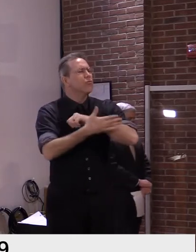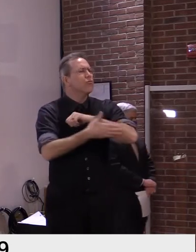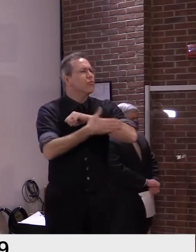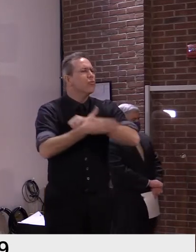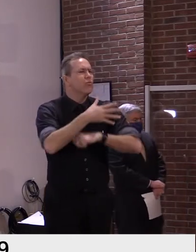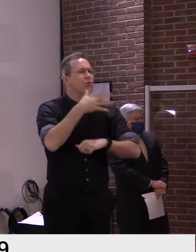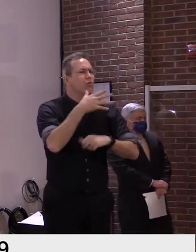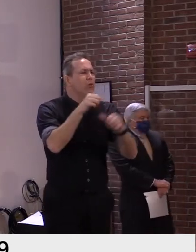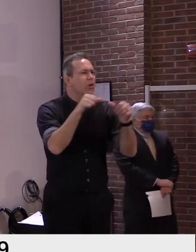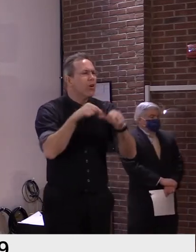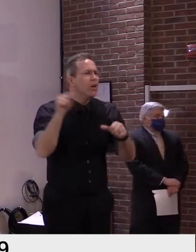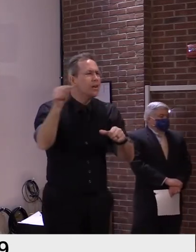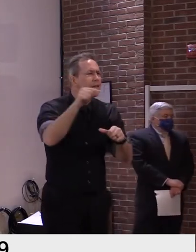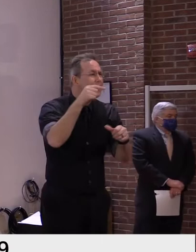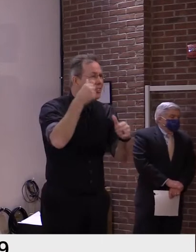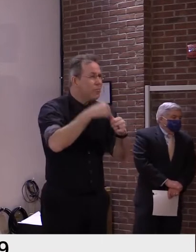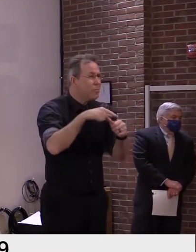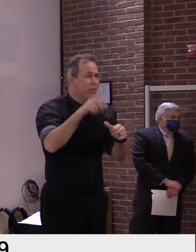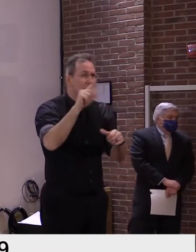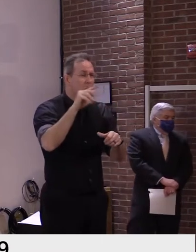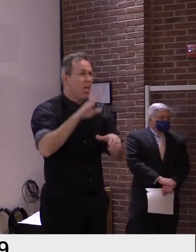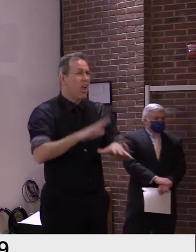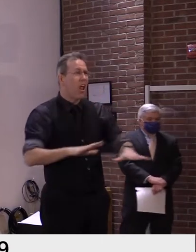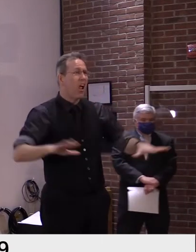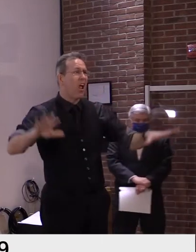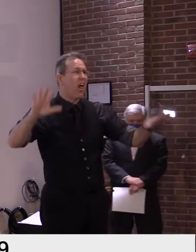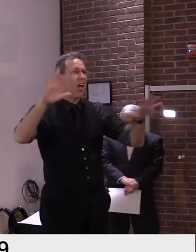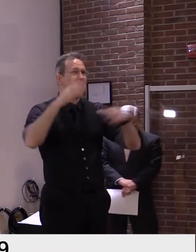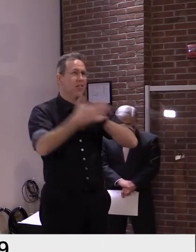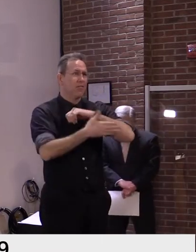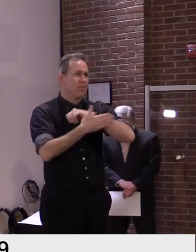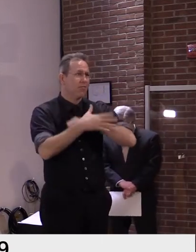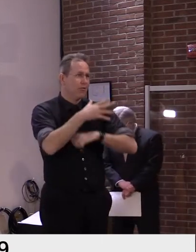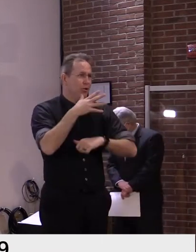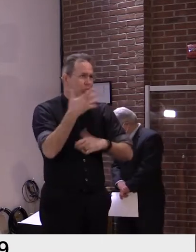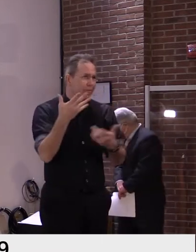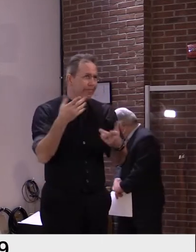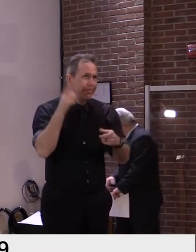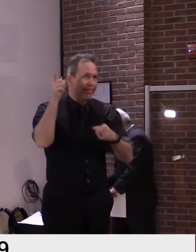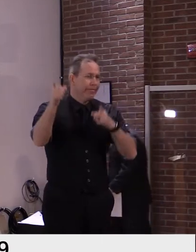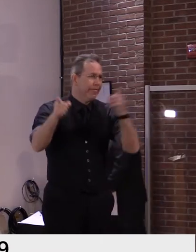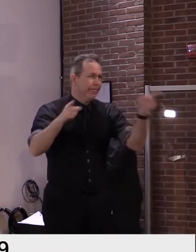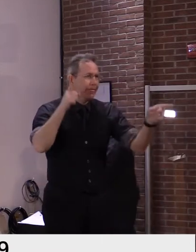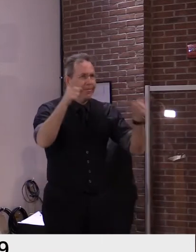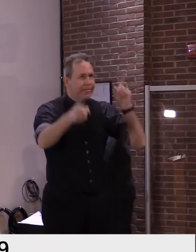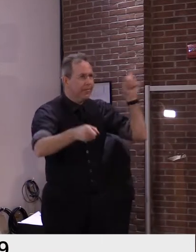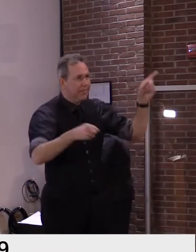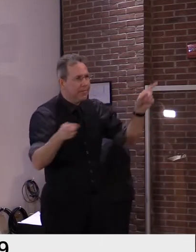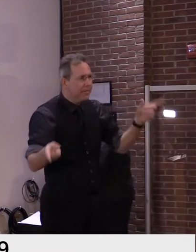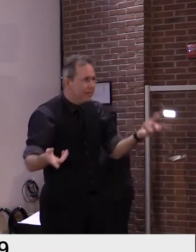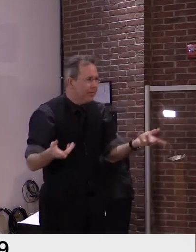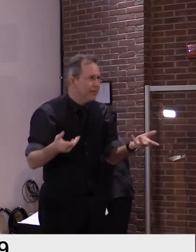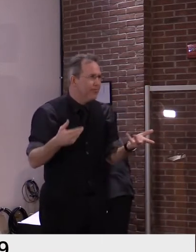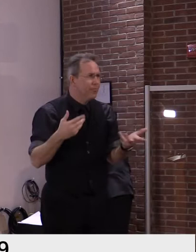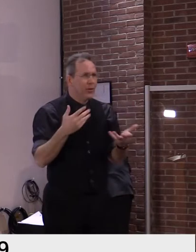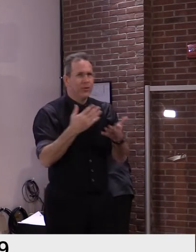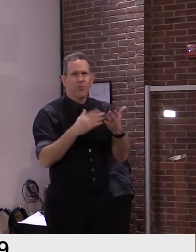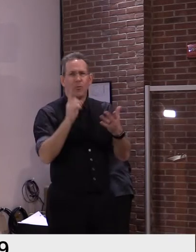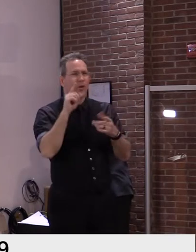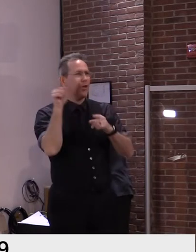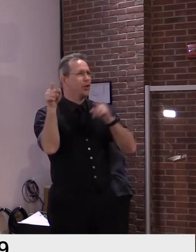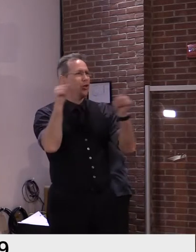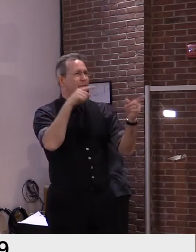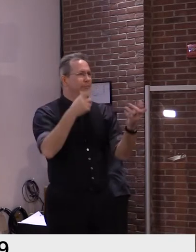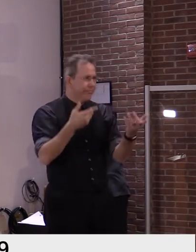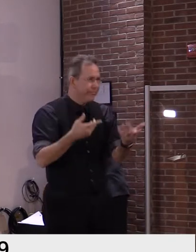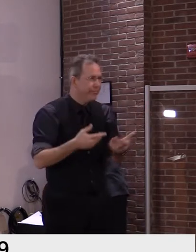one part of the state would benefit more than another from getting that vaccine for its population. Others have said that there are